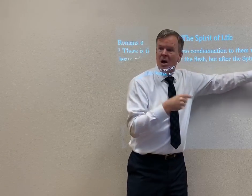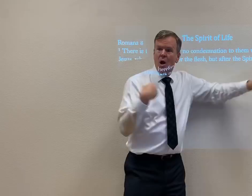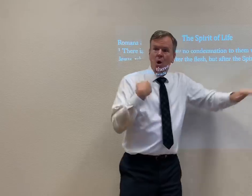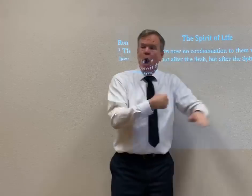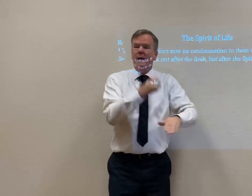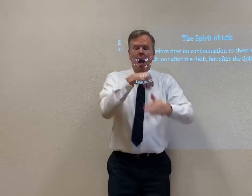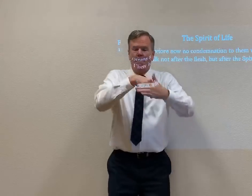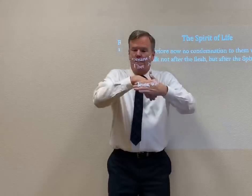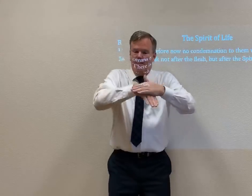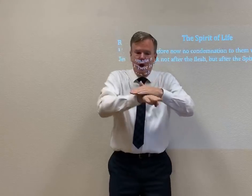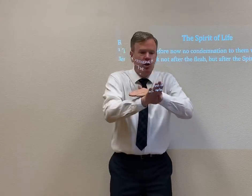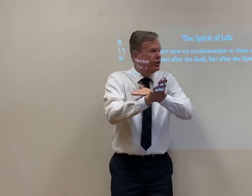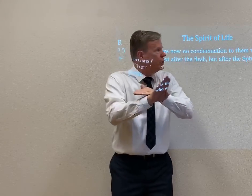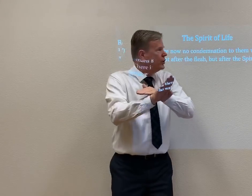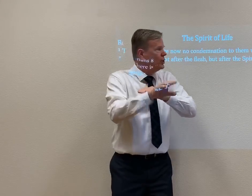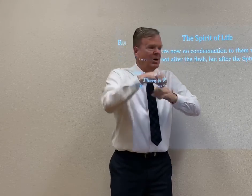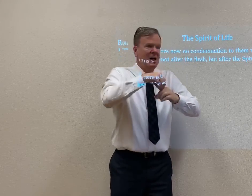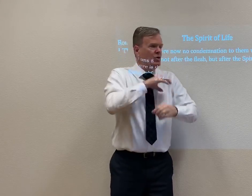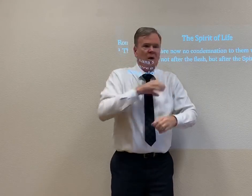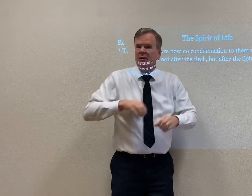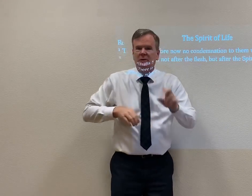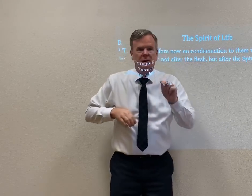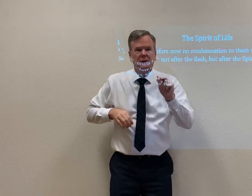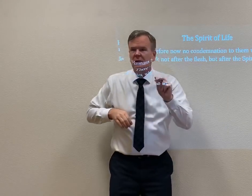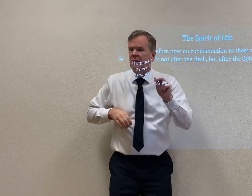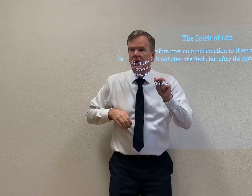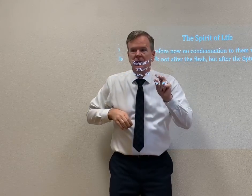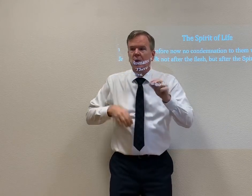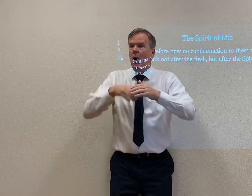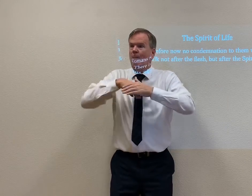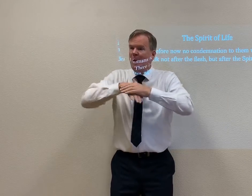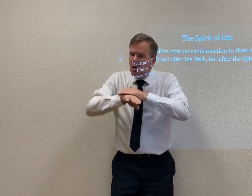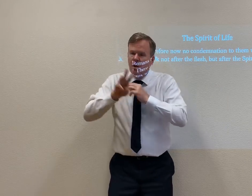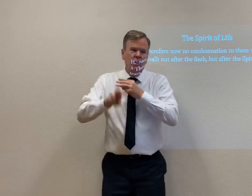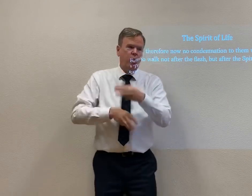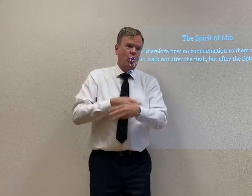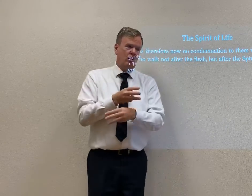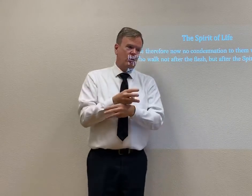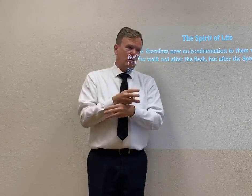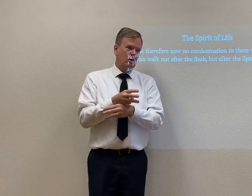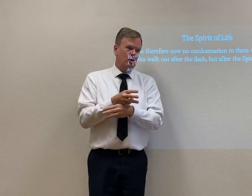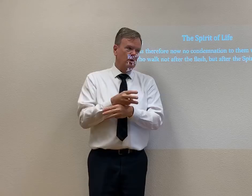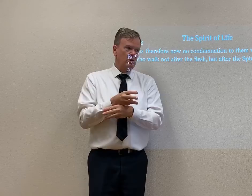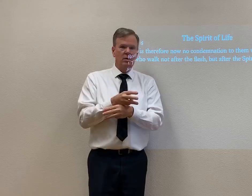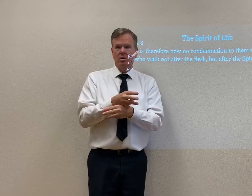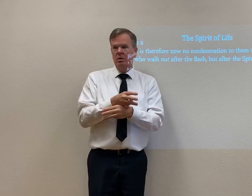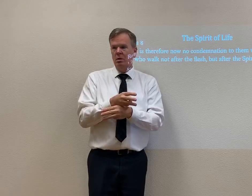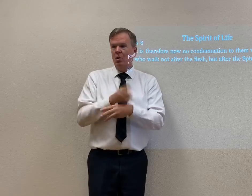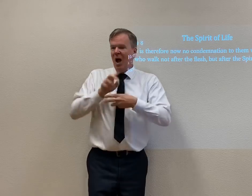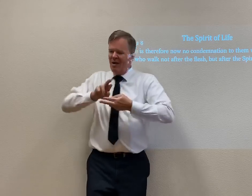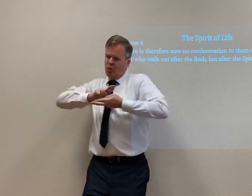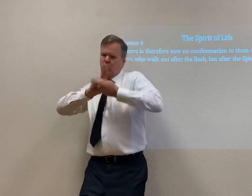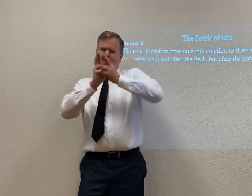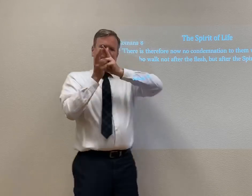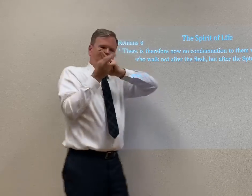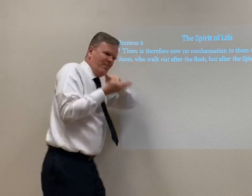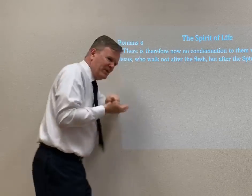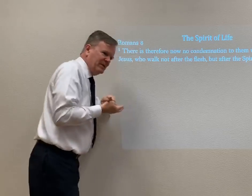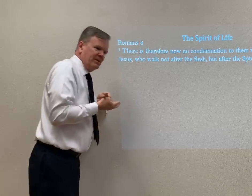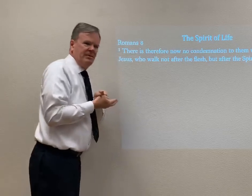Right here, if you notice, we are not born in Christ. We are born in the world. We are born of flesh. What we have to do